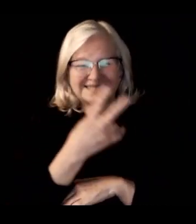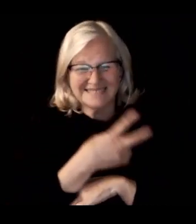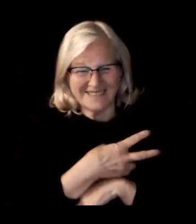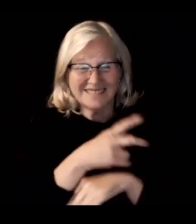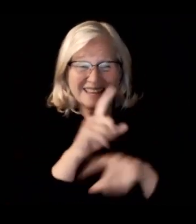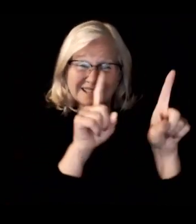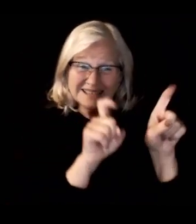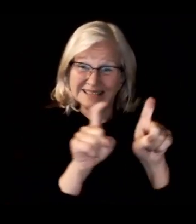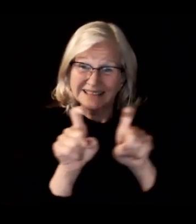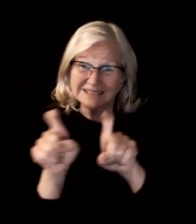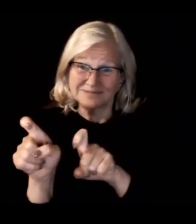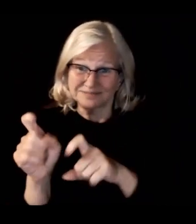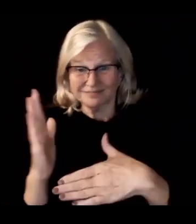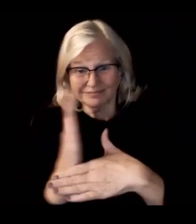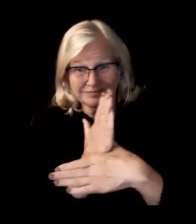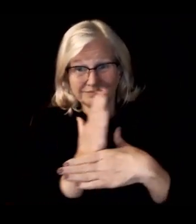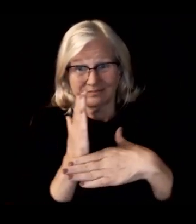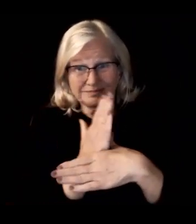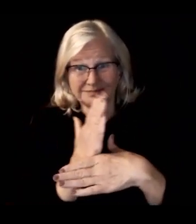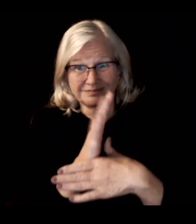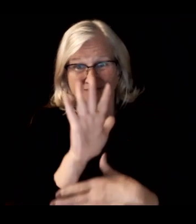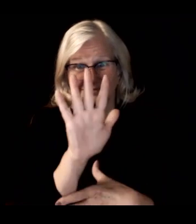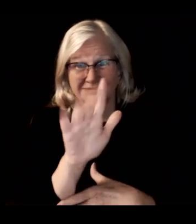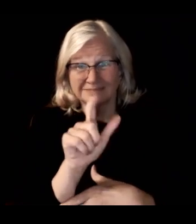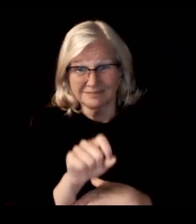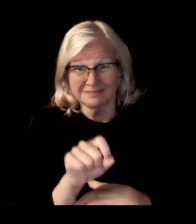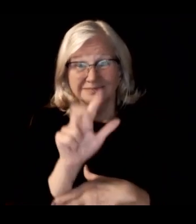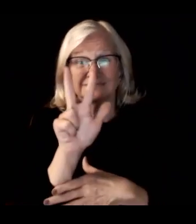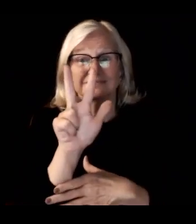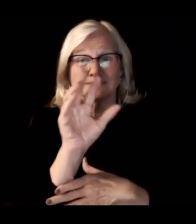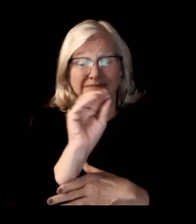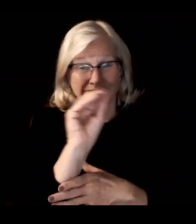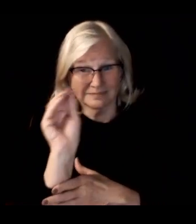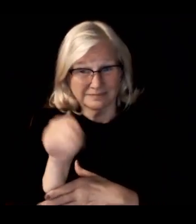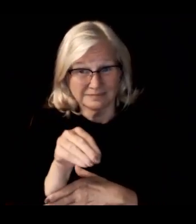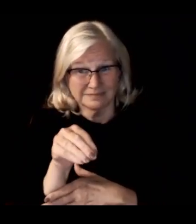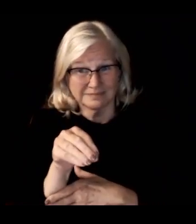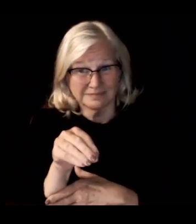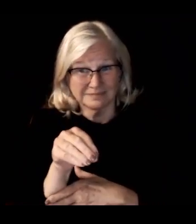5.3%, slightly lower than the week prior at 5.4%.